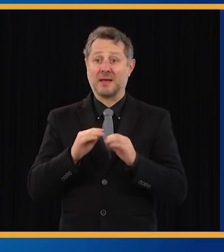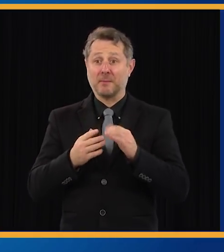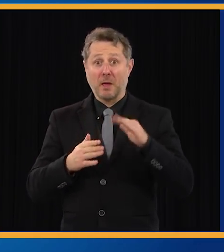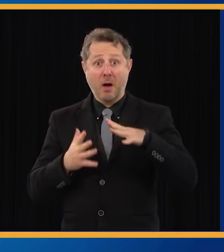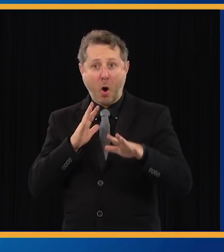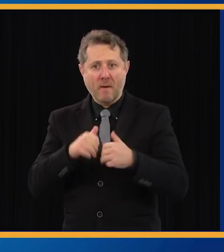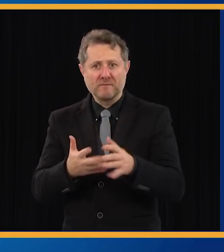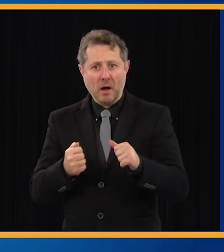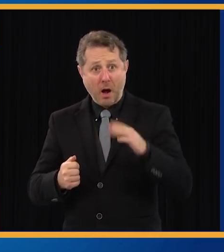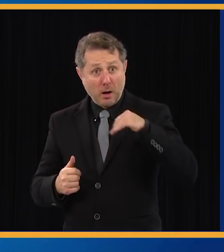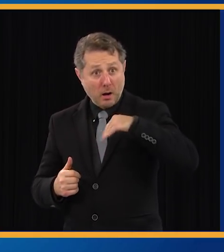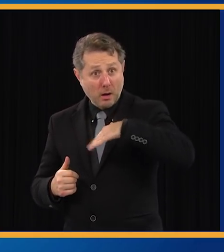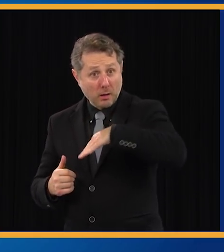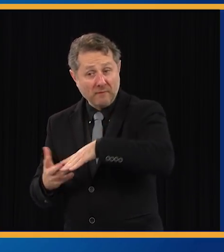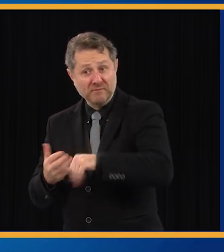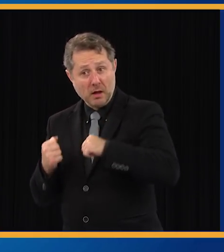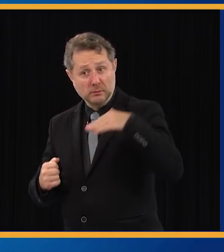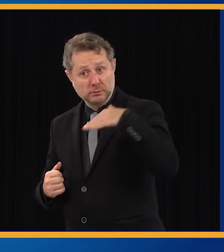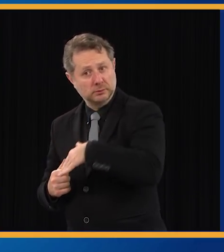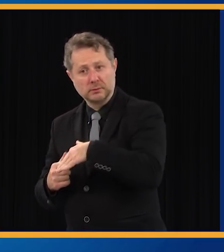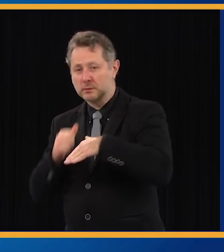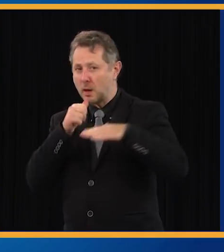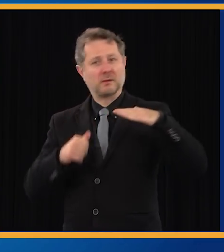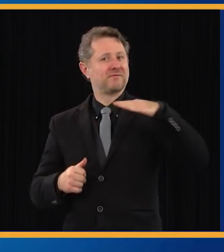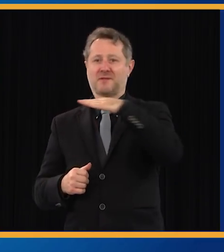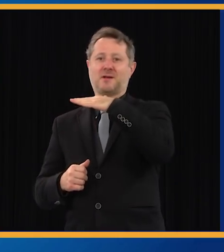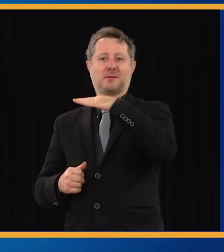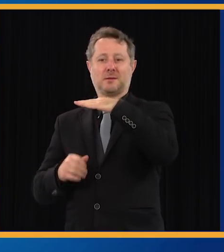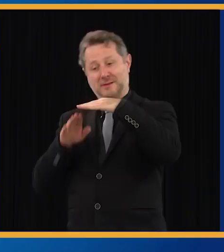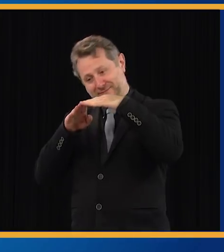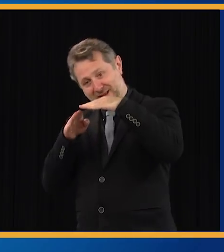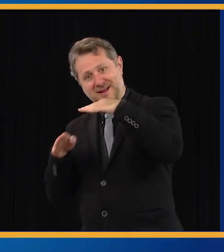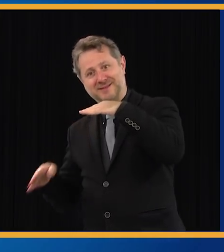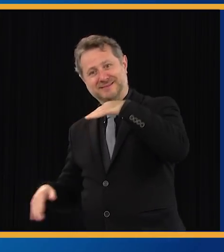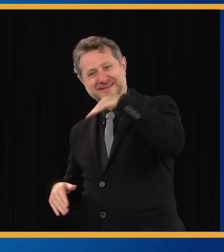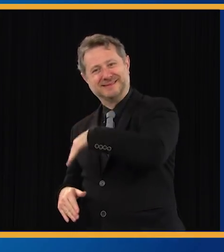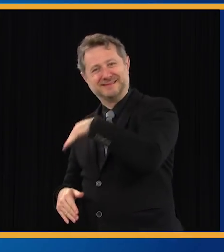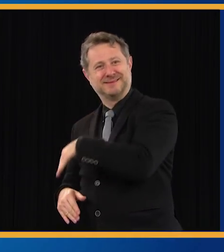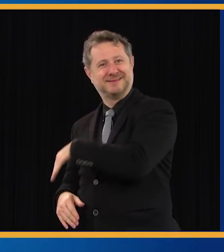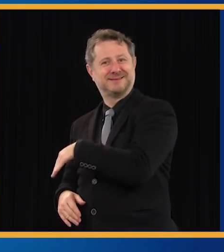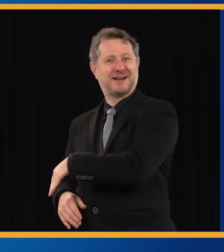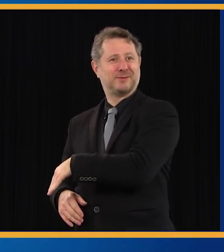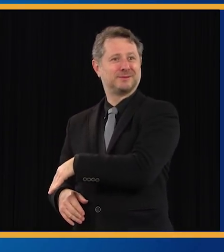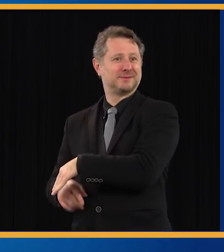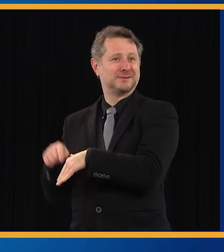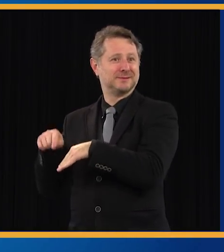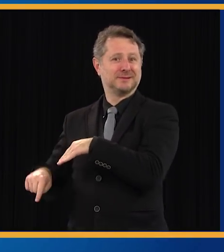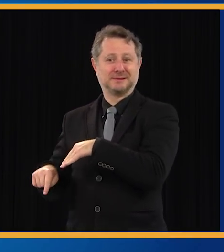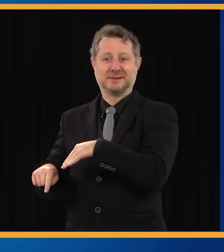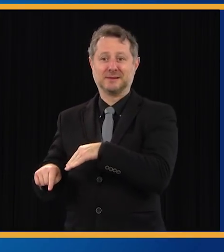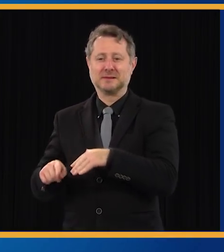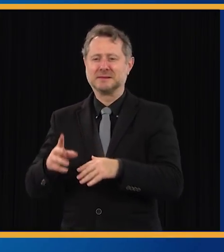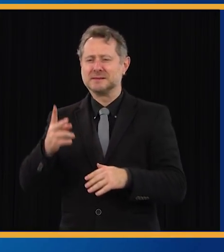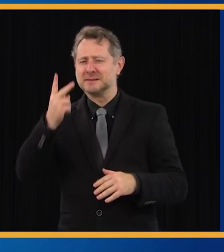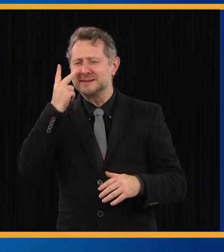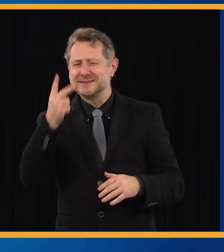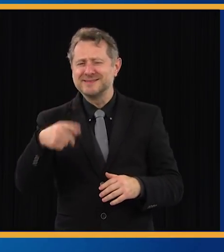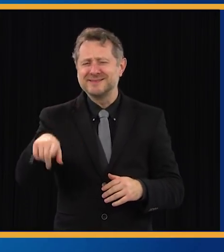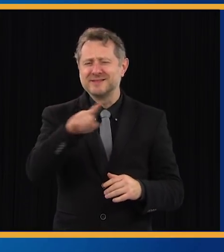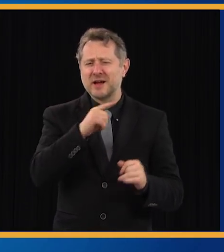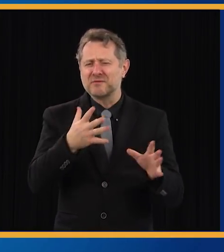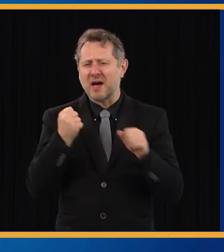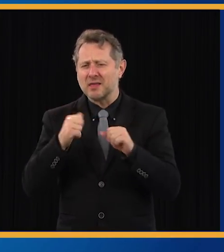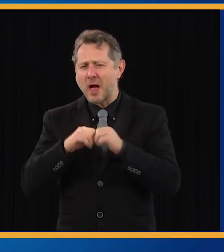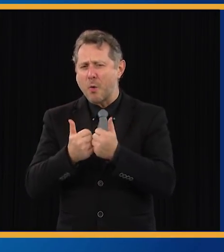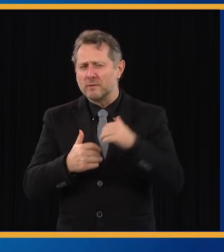decline? We don't want to see flat. We want to see an increasing decline. And we want to see how fast that decline